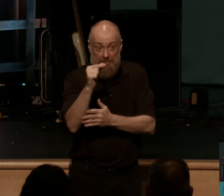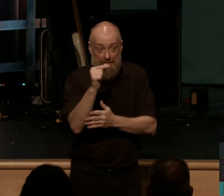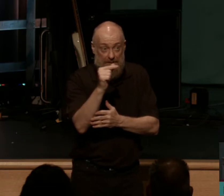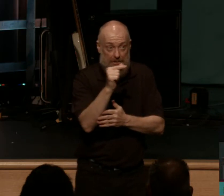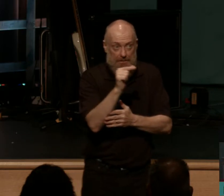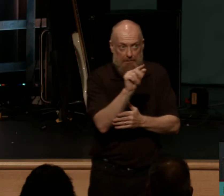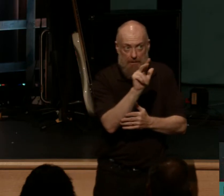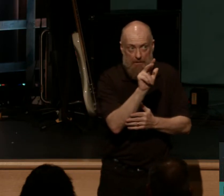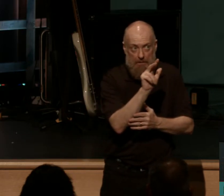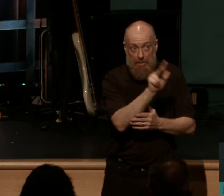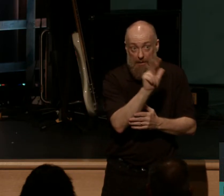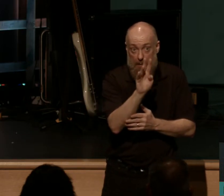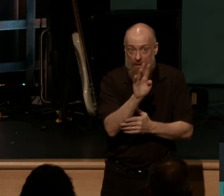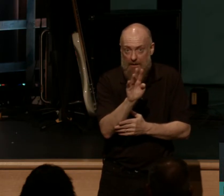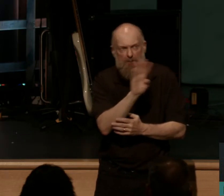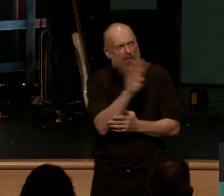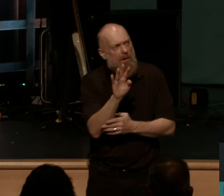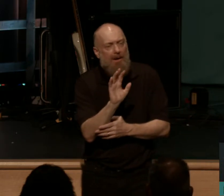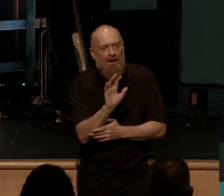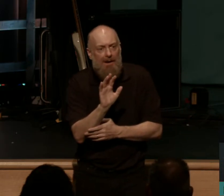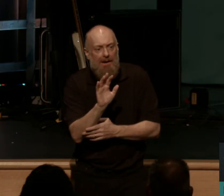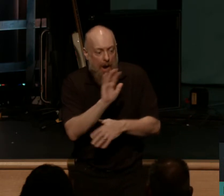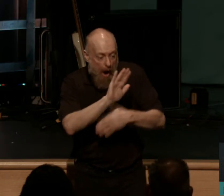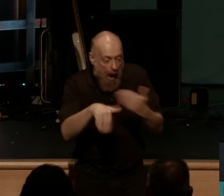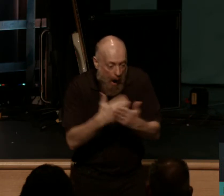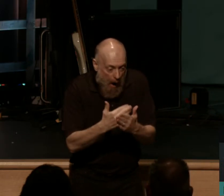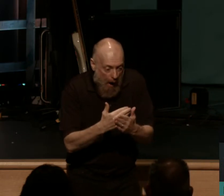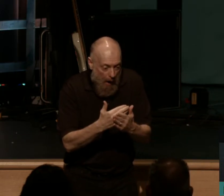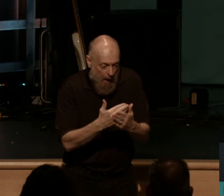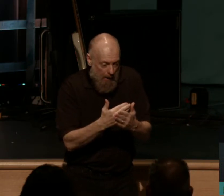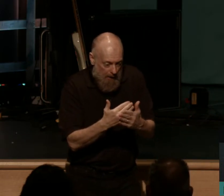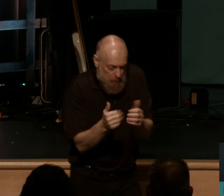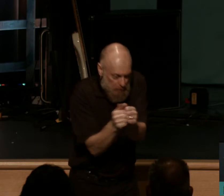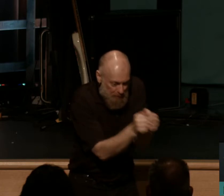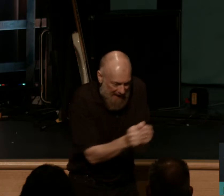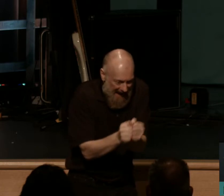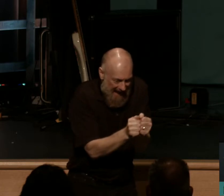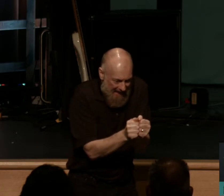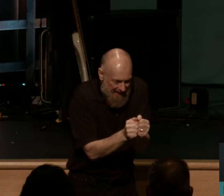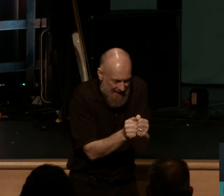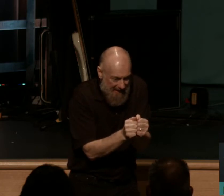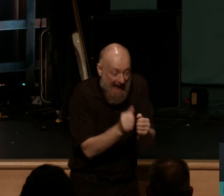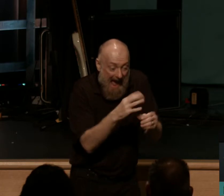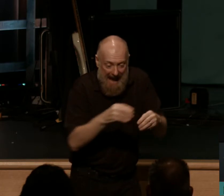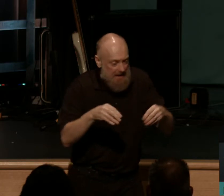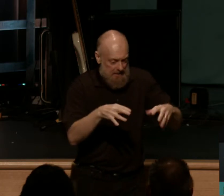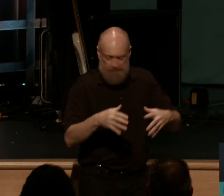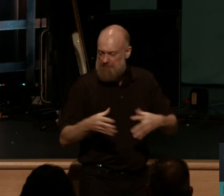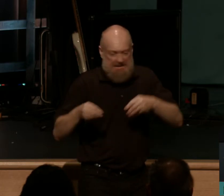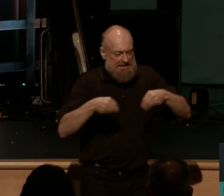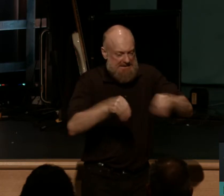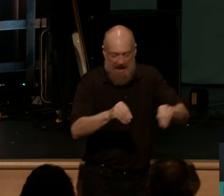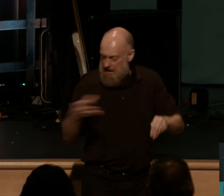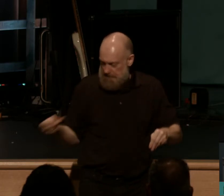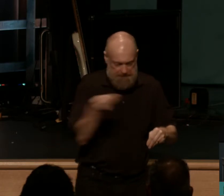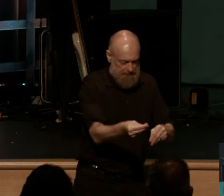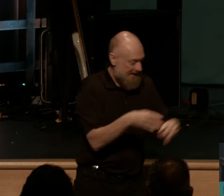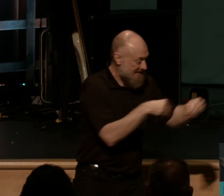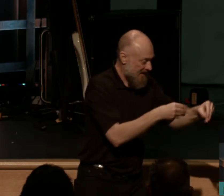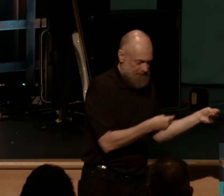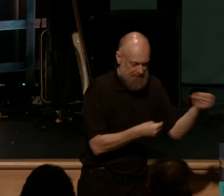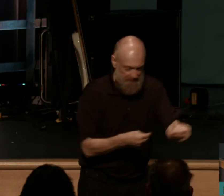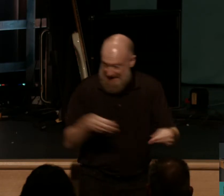And all who believed were together and had all things in common, and they were selling their possessions and